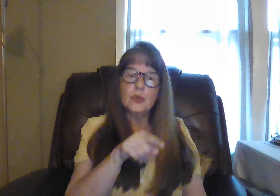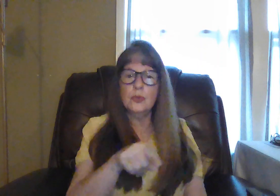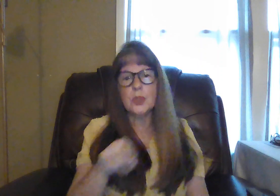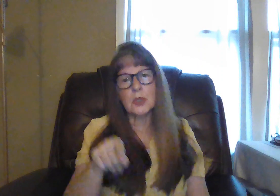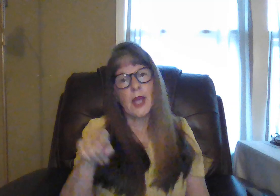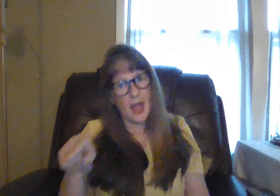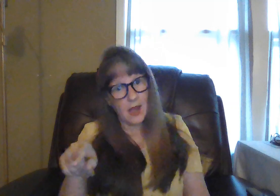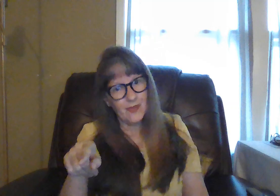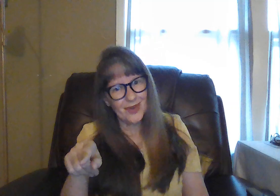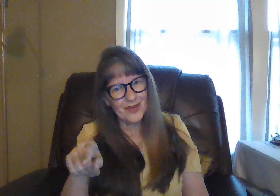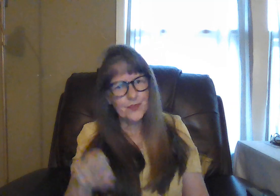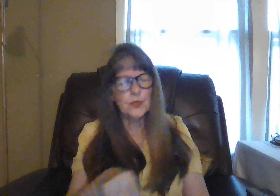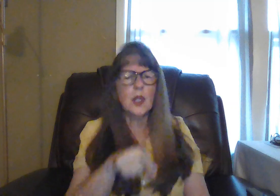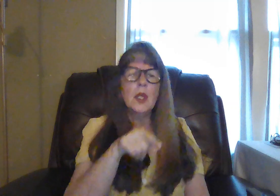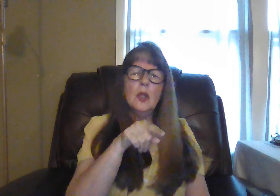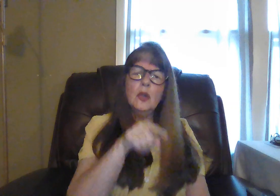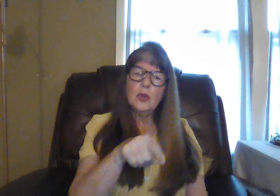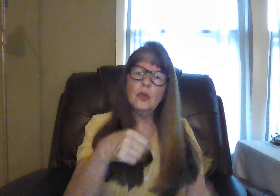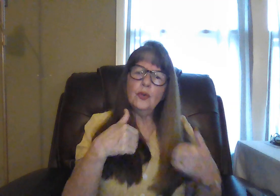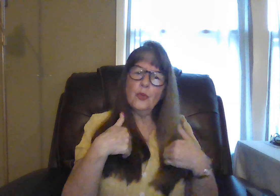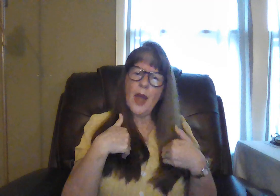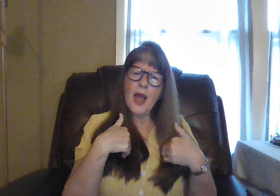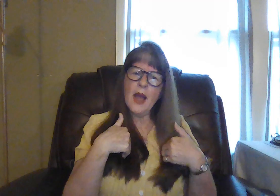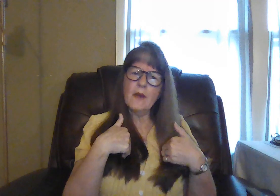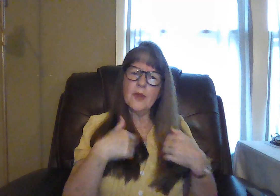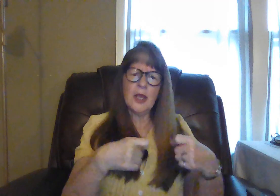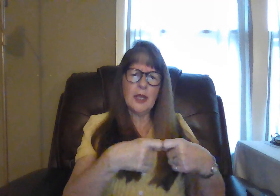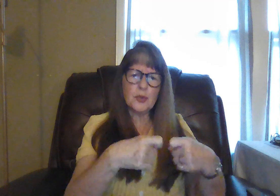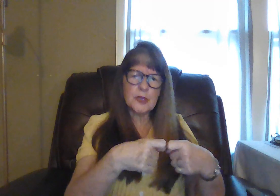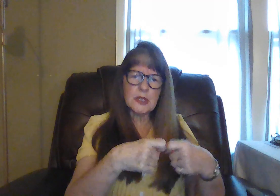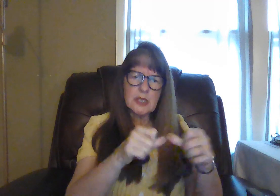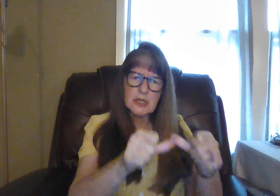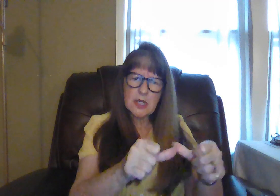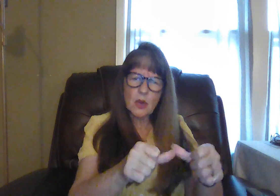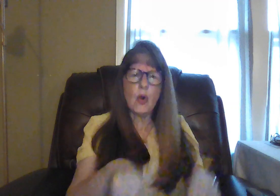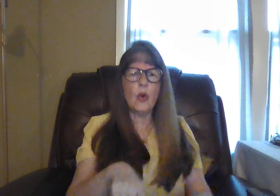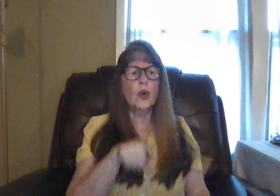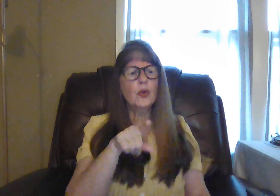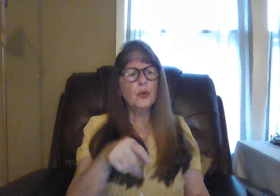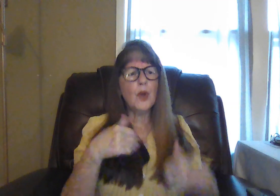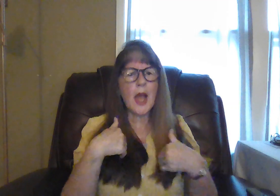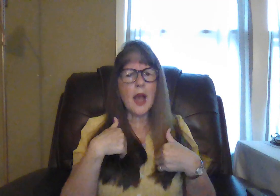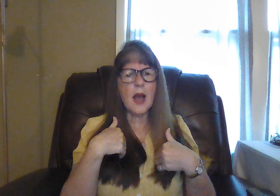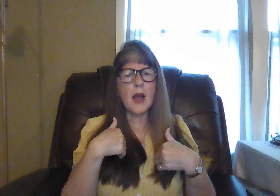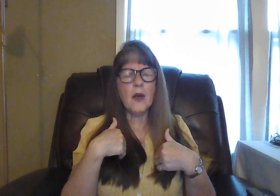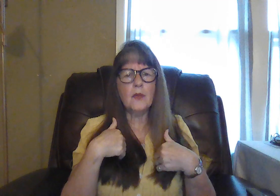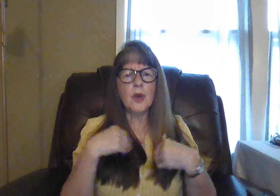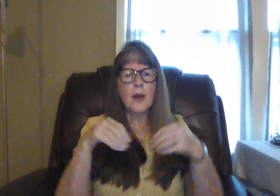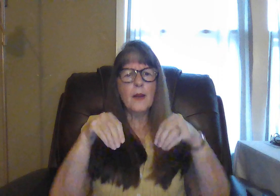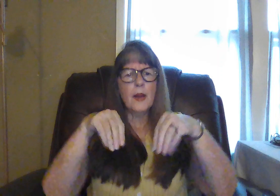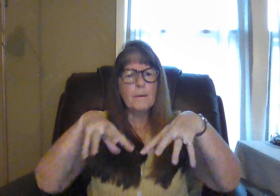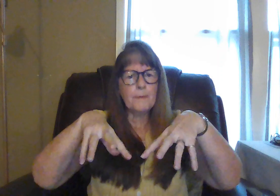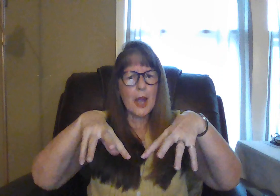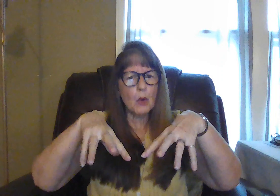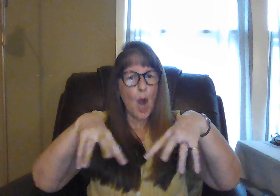you still have, right? You have electricity still, or you have power